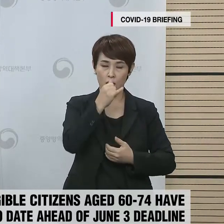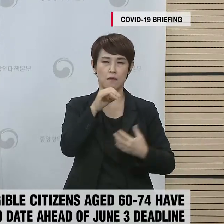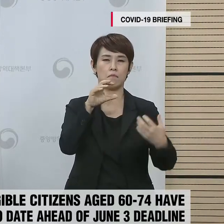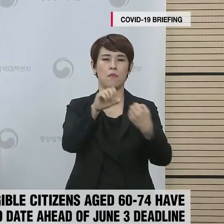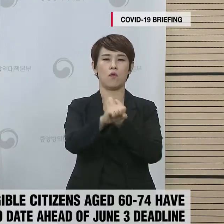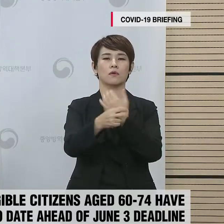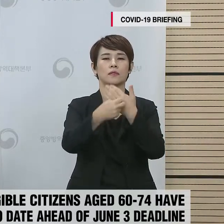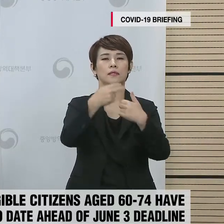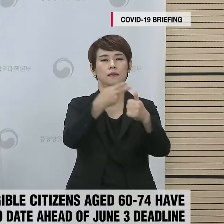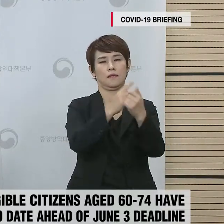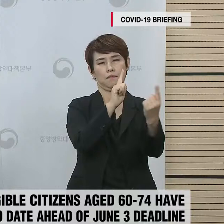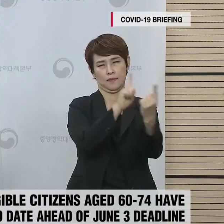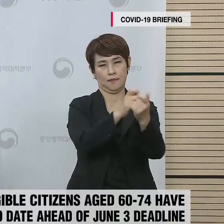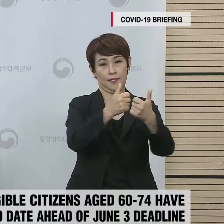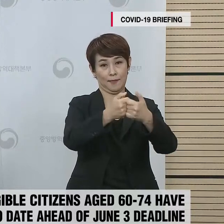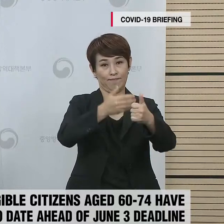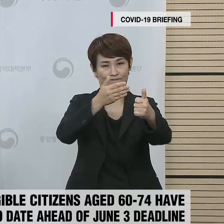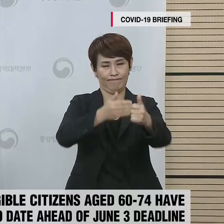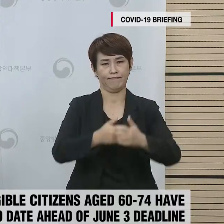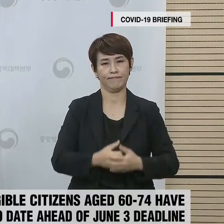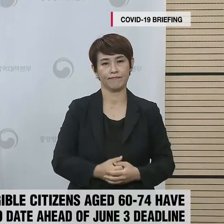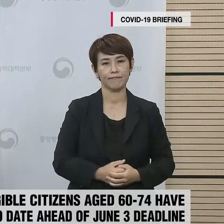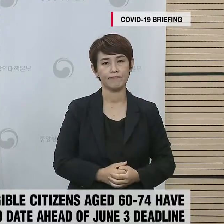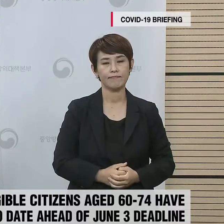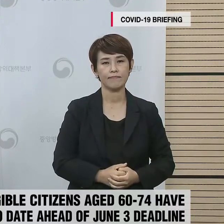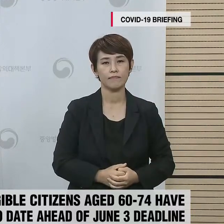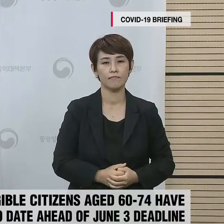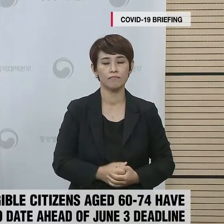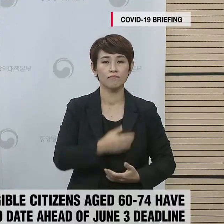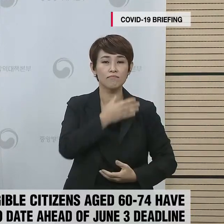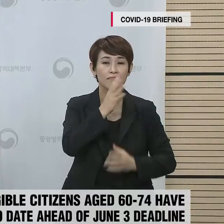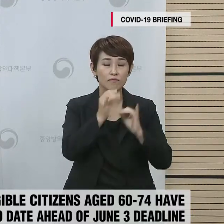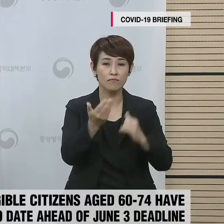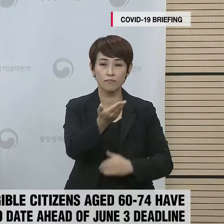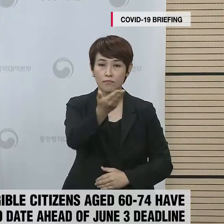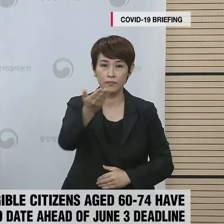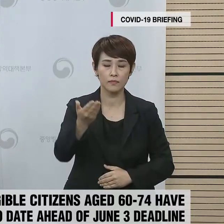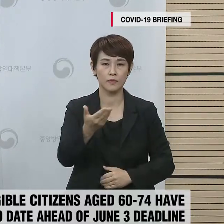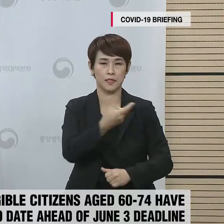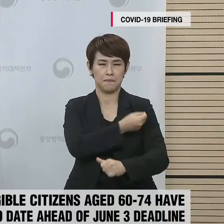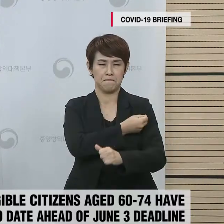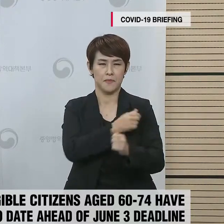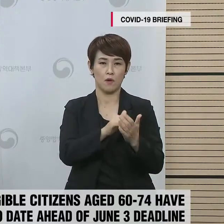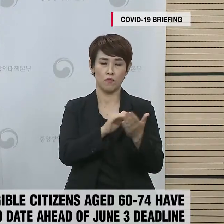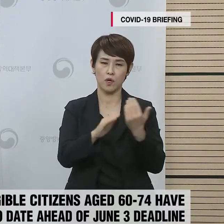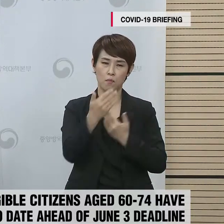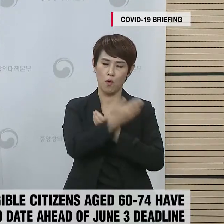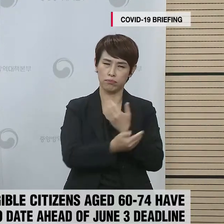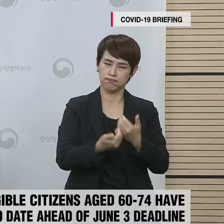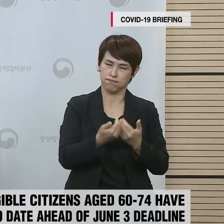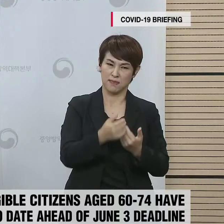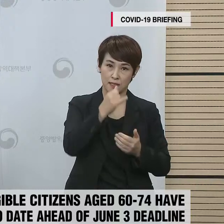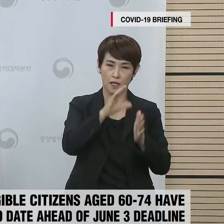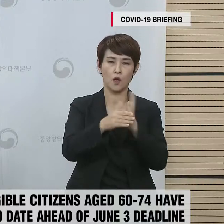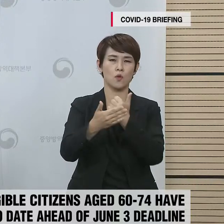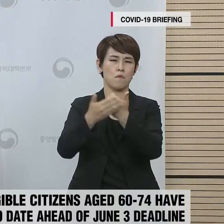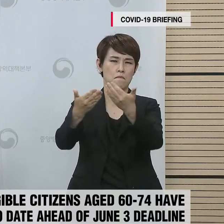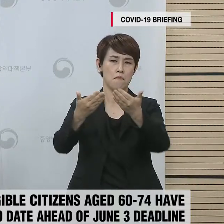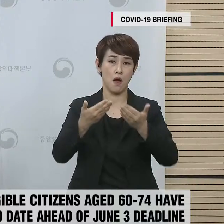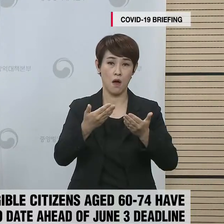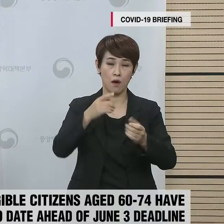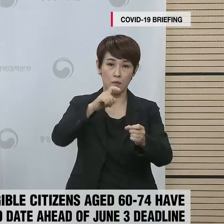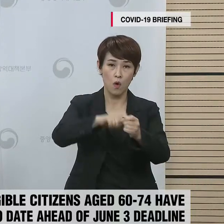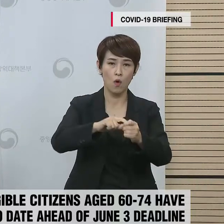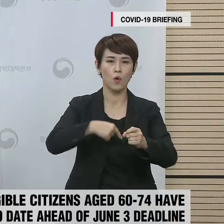high fever or other adverse responses, you need to visit a doctor as soon as possible. As for senior citizens, you need to